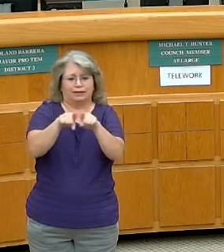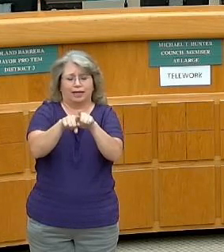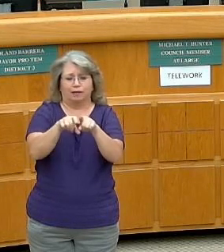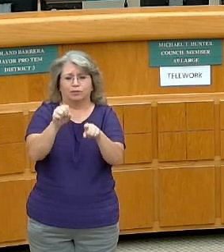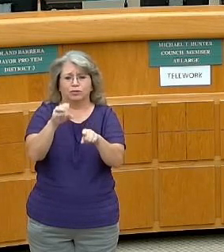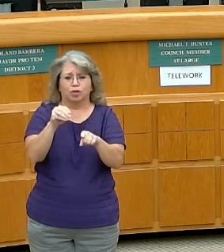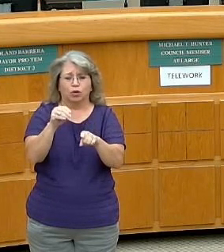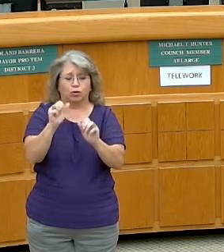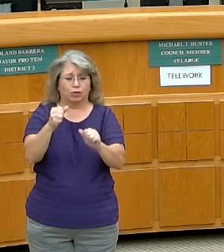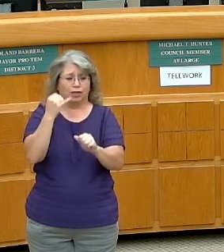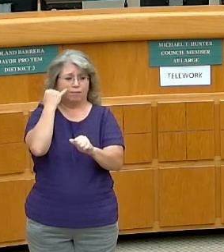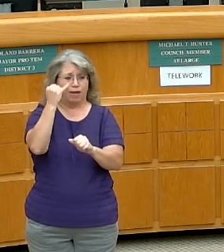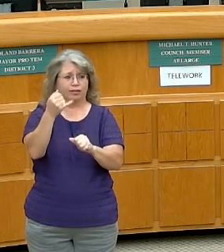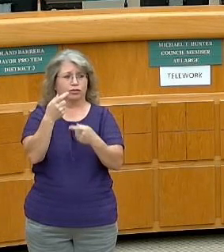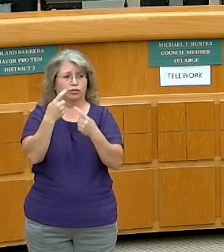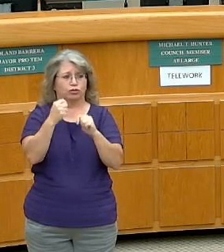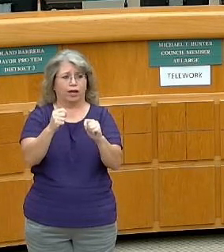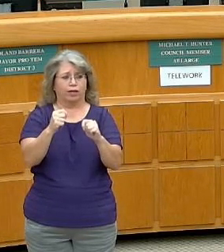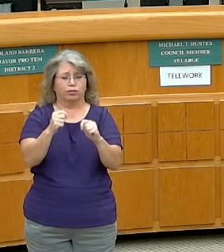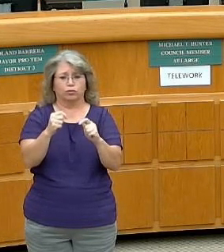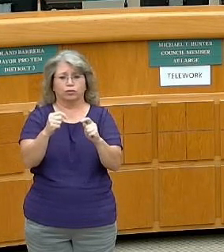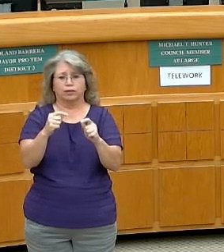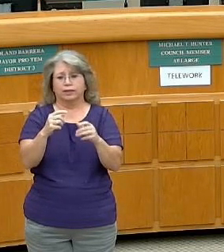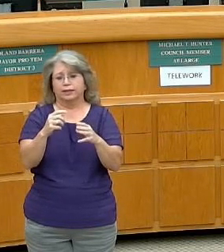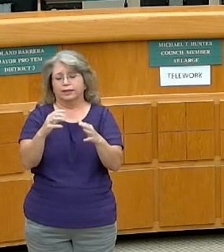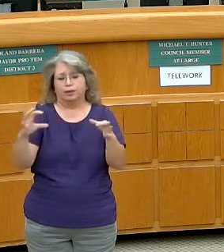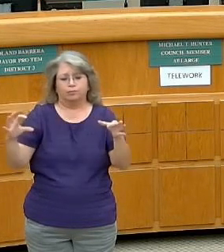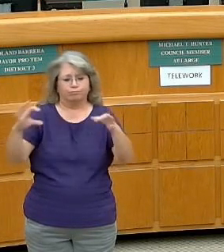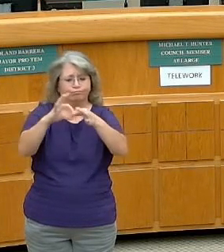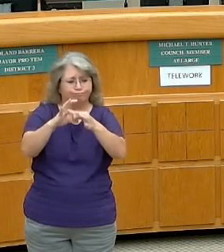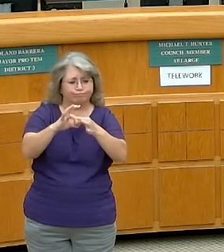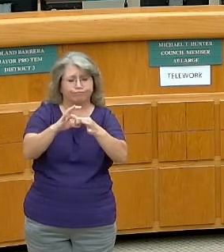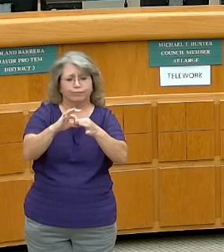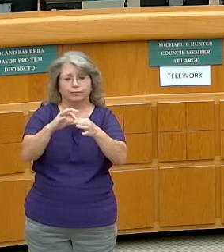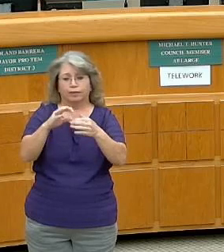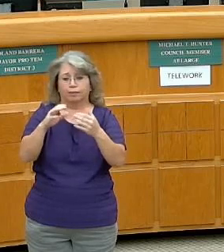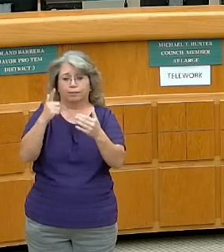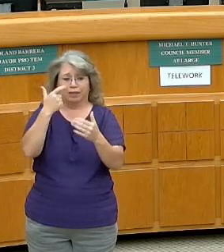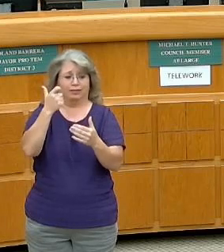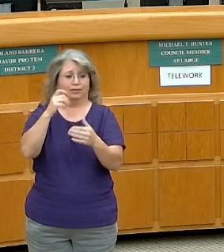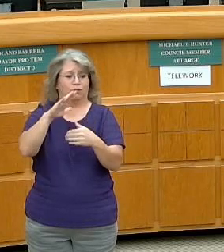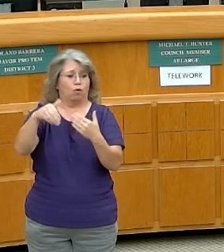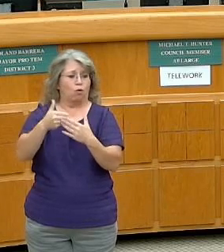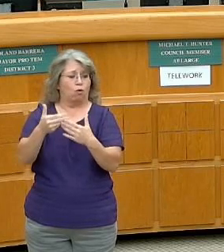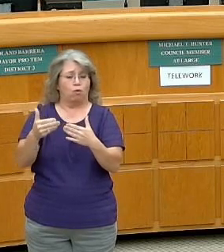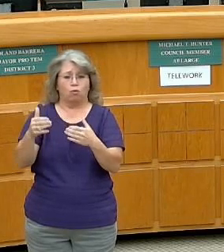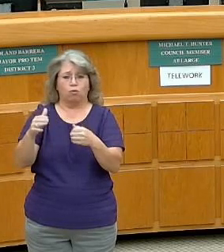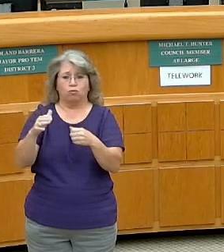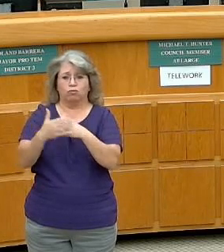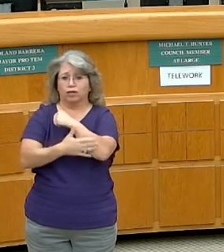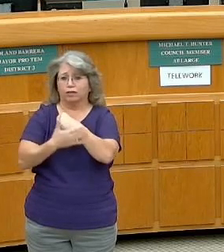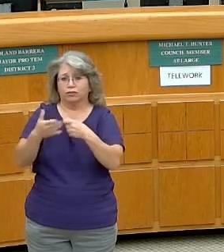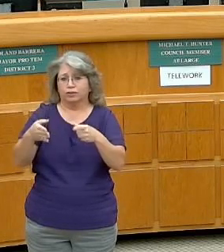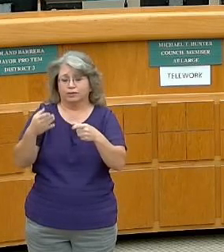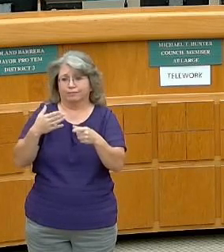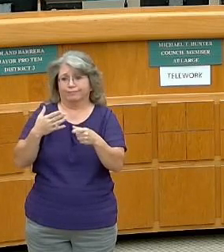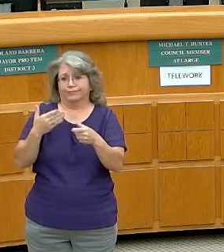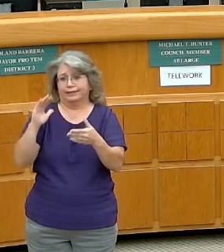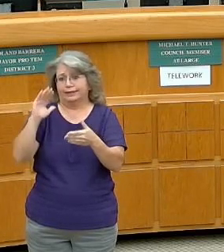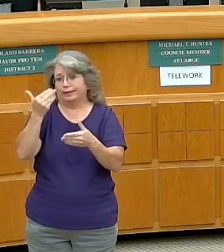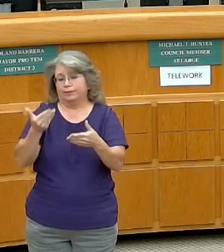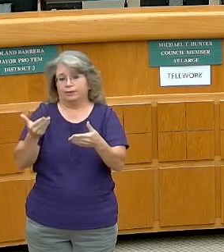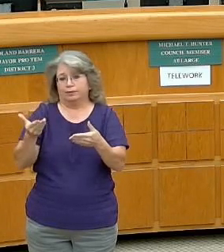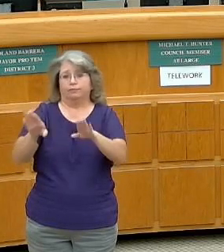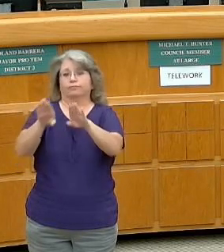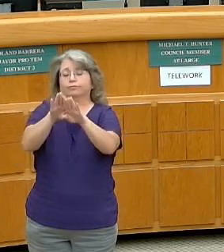month, it is quite significant. Many of you, of course, have heard about the rebate checks that will be coming to every American.